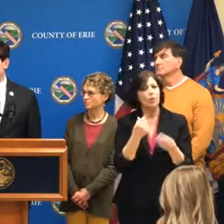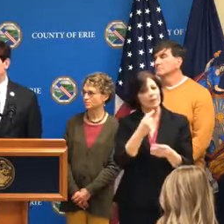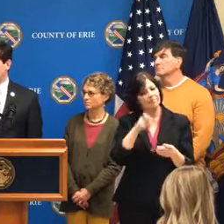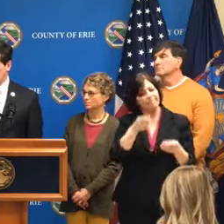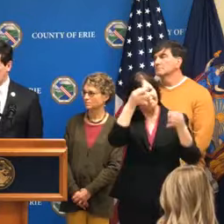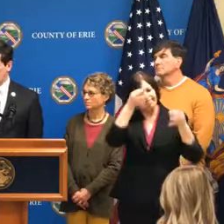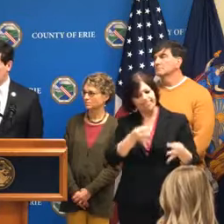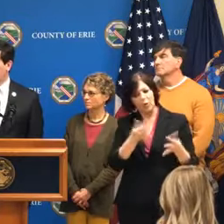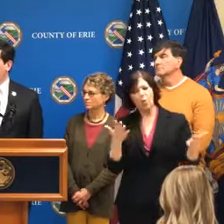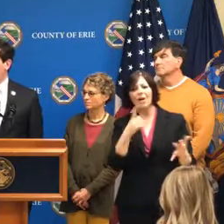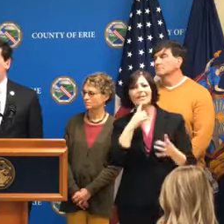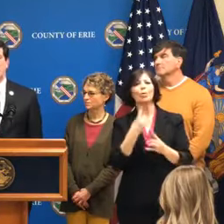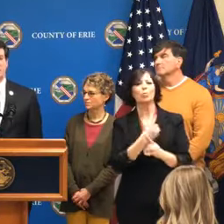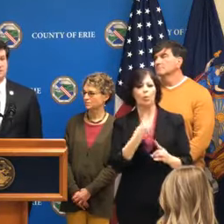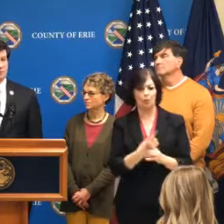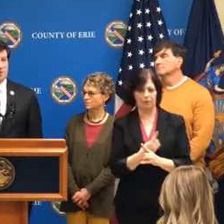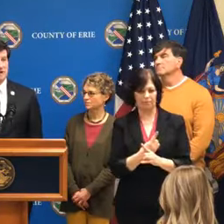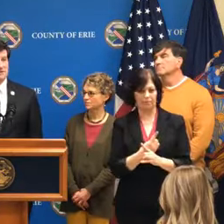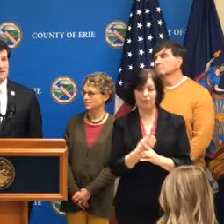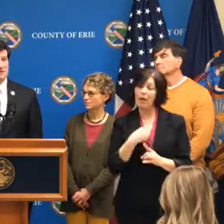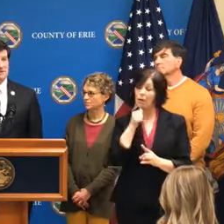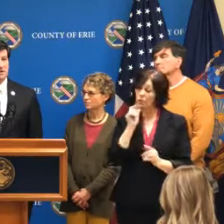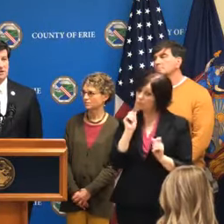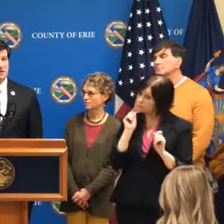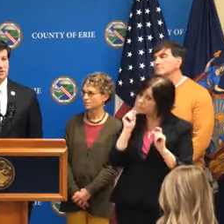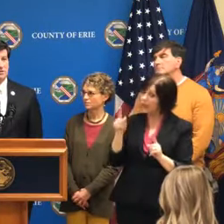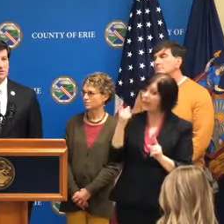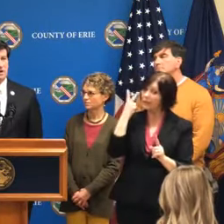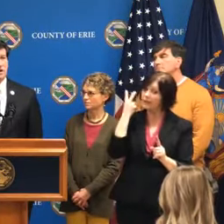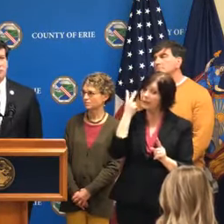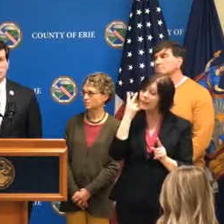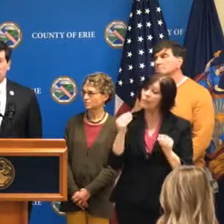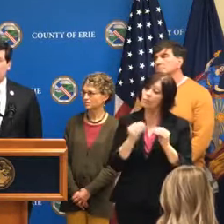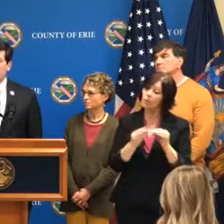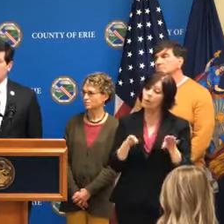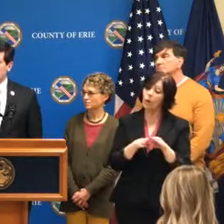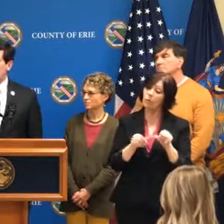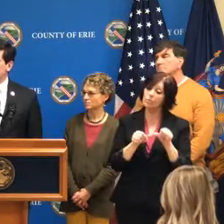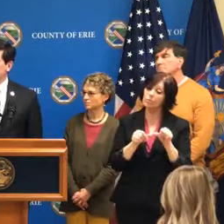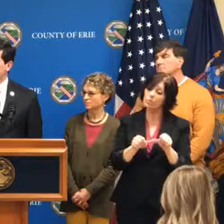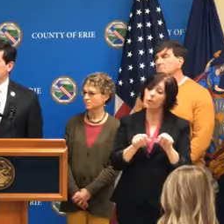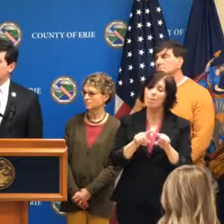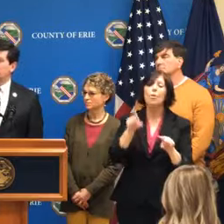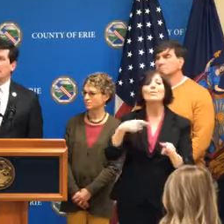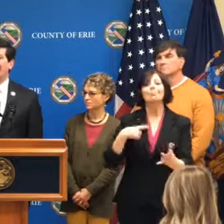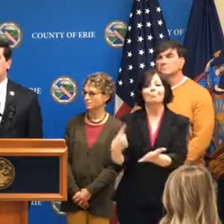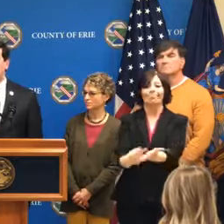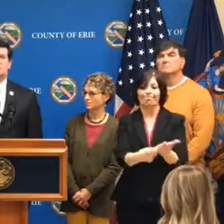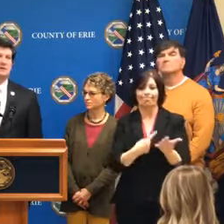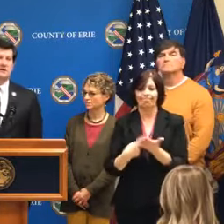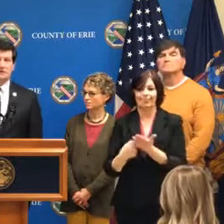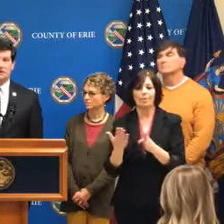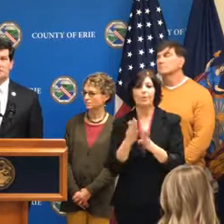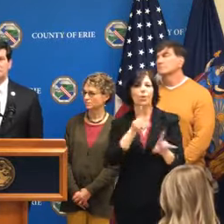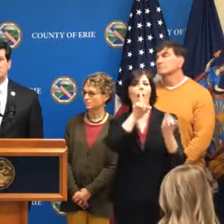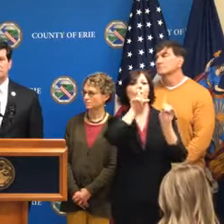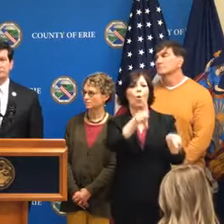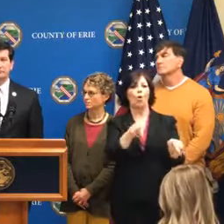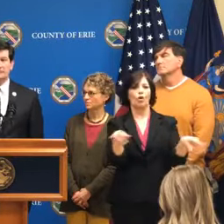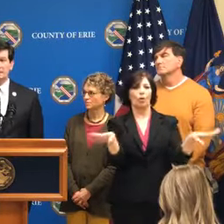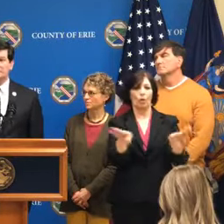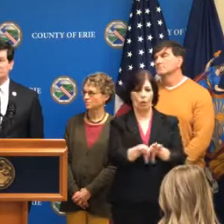determination of what's appropriate. I would not be surprised to see extended closures, but we want to have those conversations before I order an indefinite